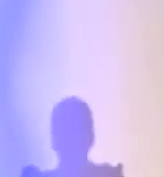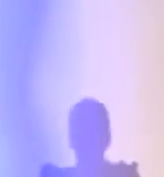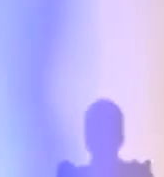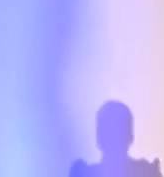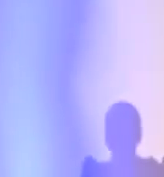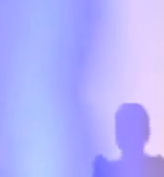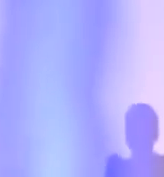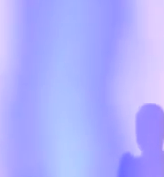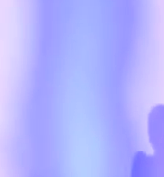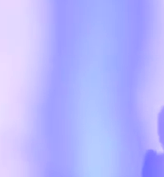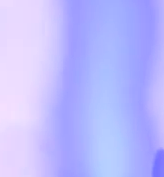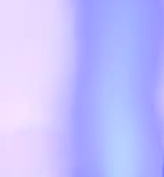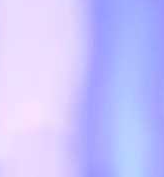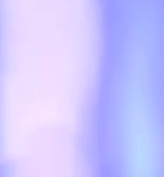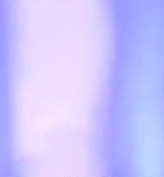It's great to be here.